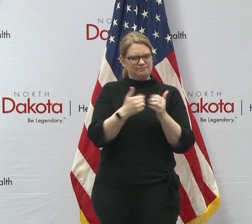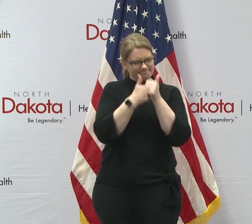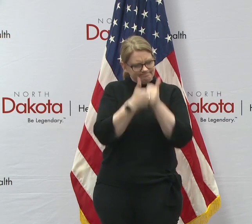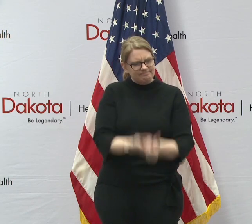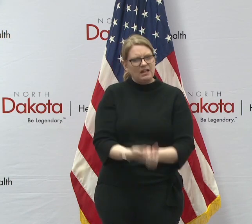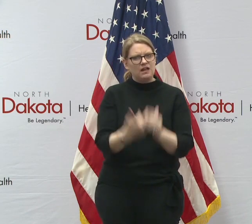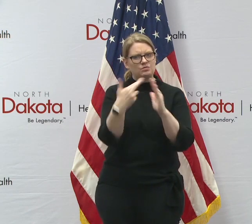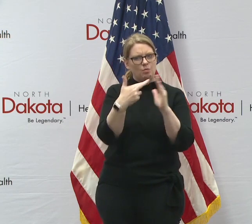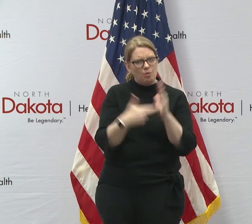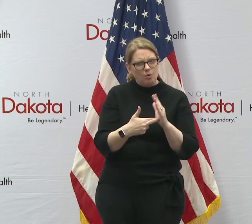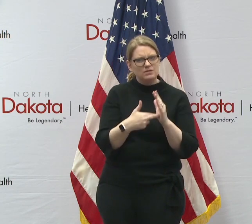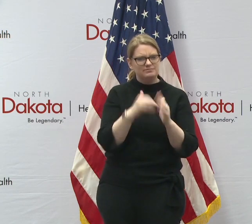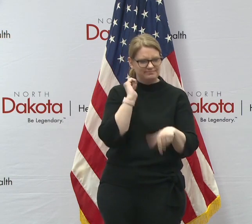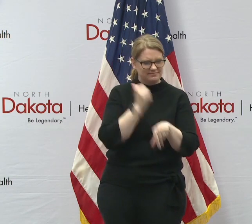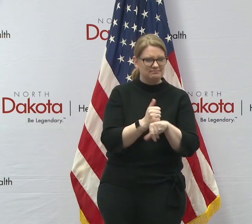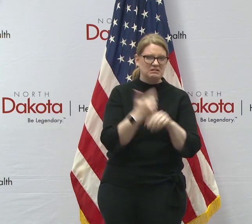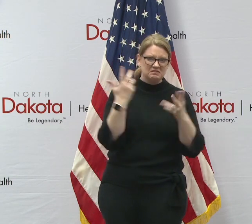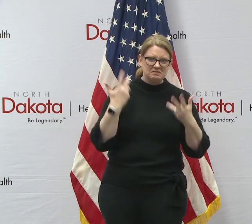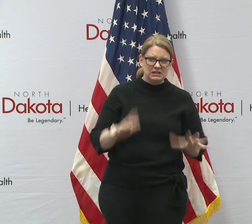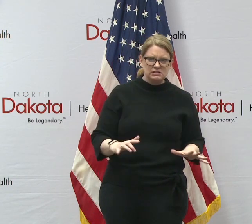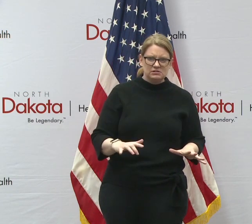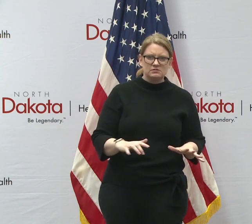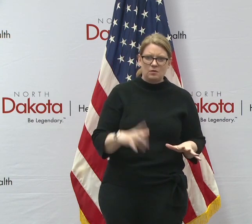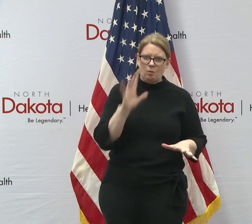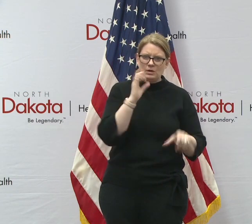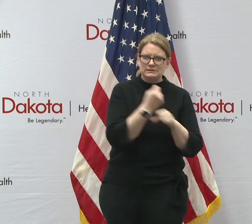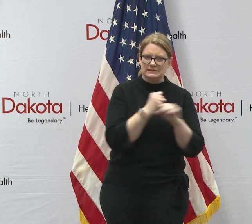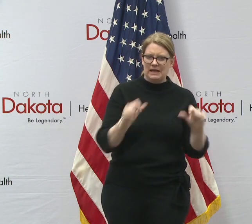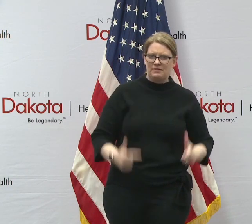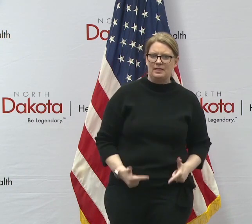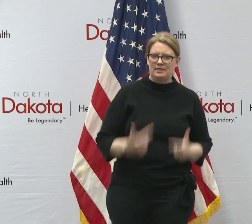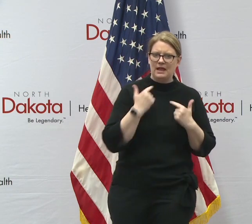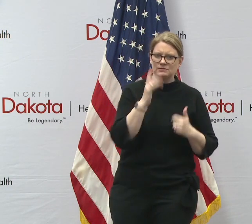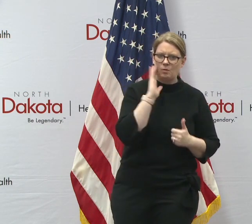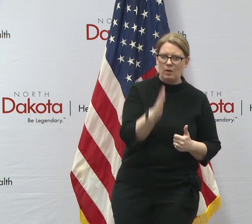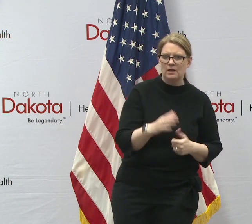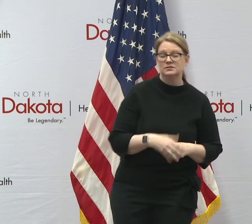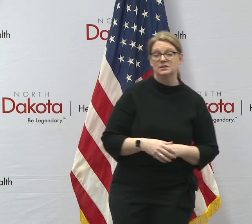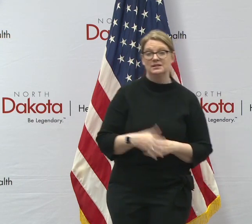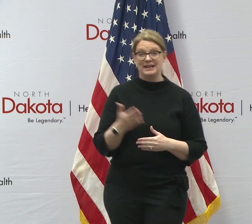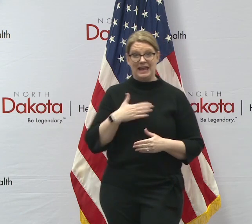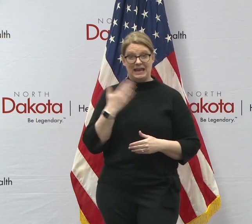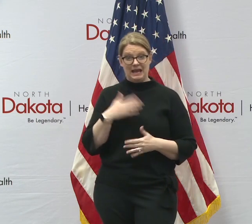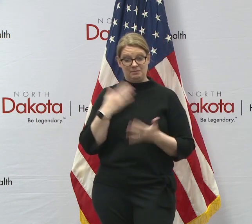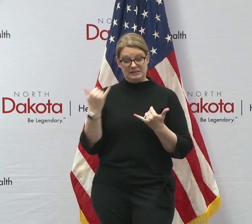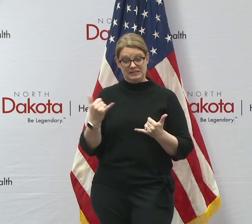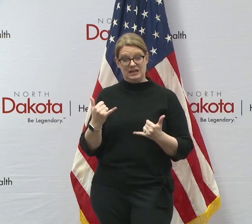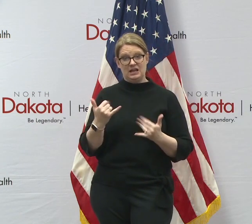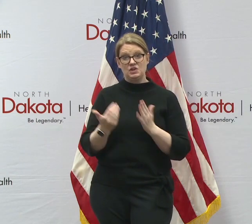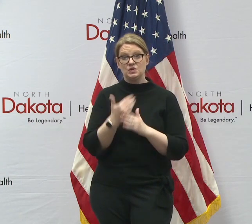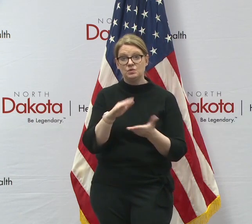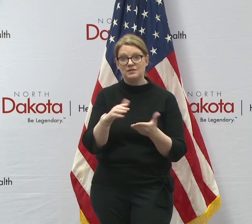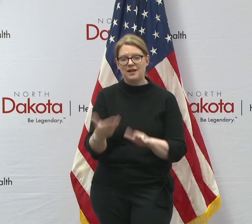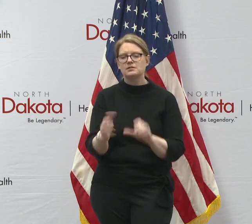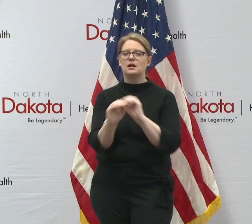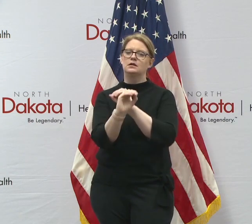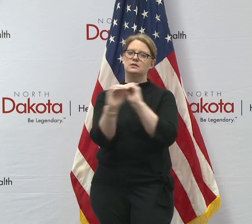who's not is actually potentially endangering lives. Happy to report there was no new deaths today in North